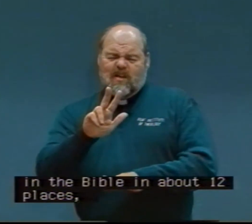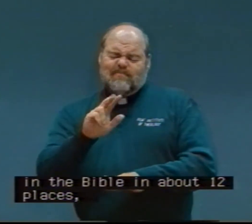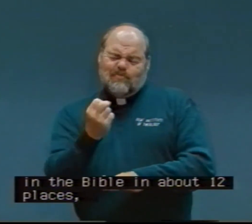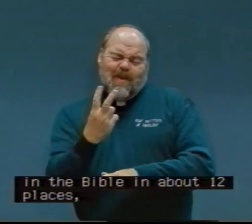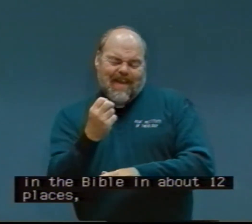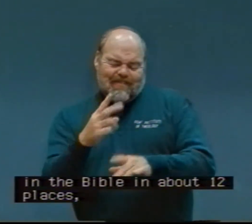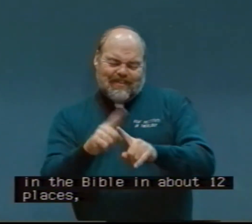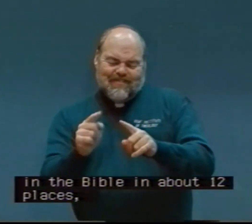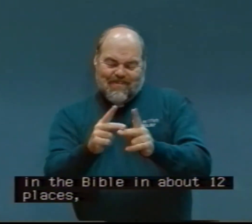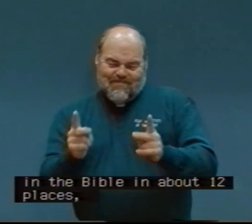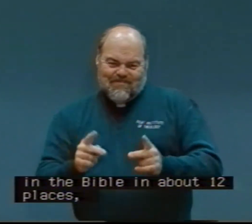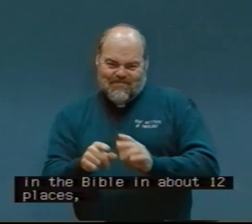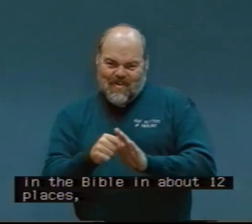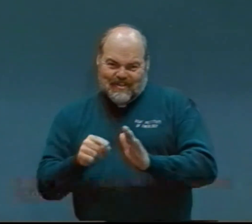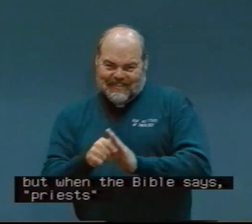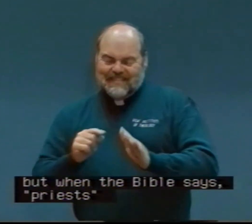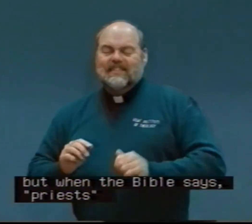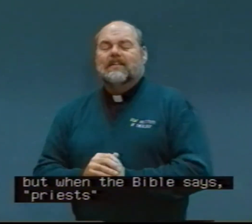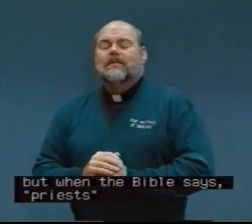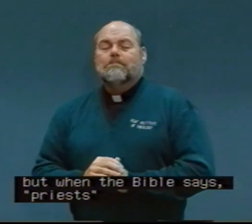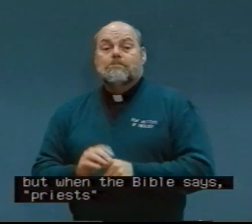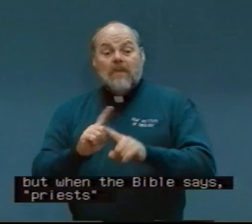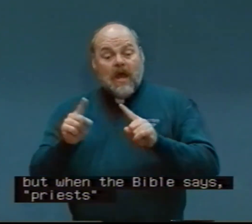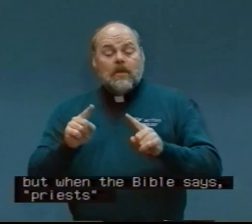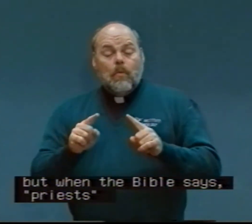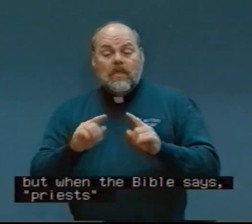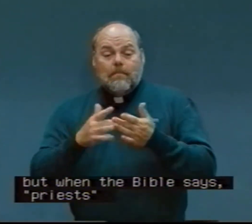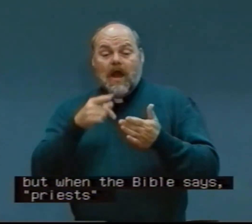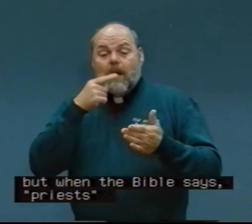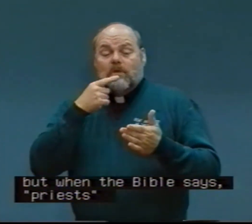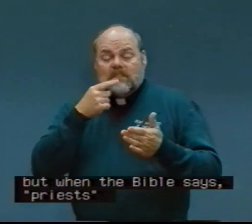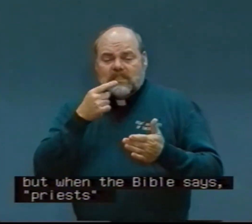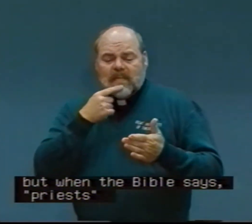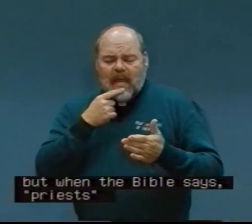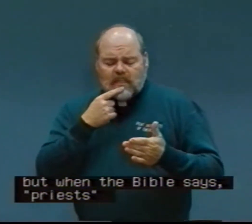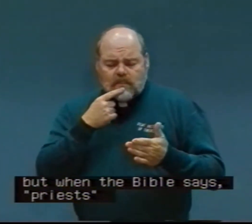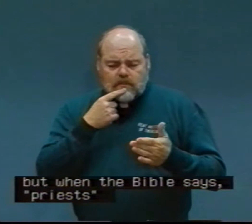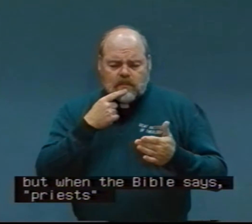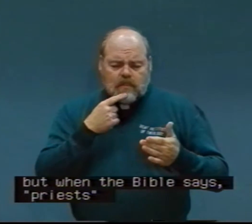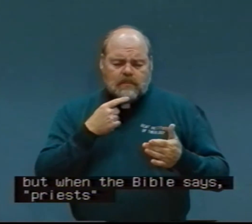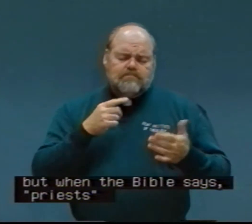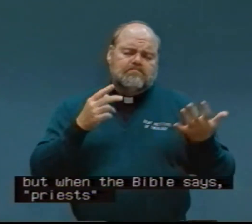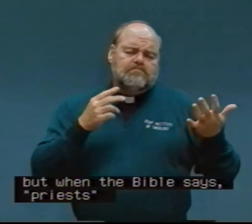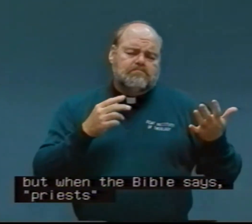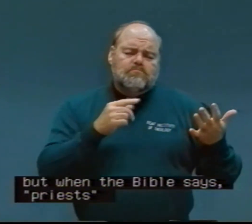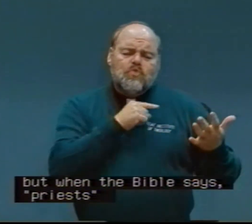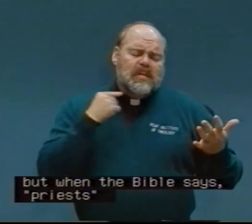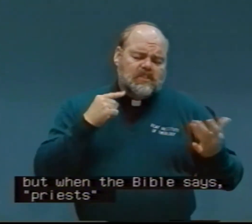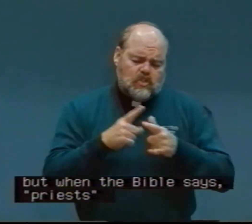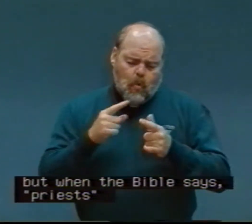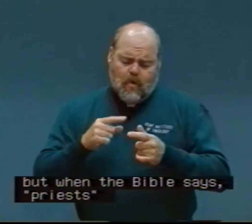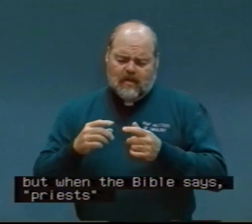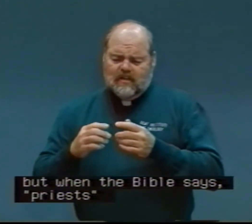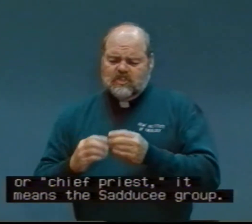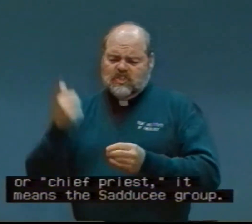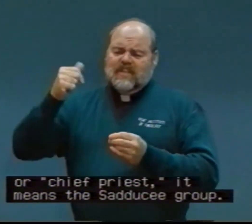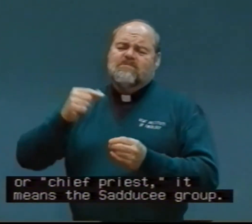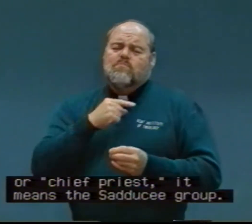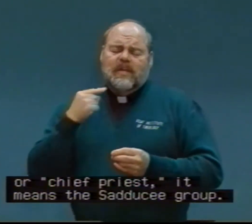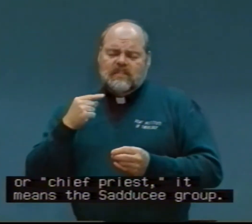is only in the Bible in about 12 places, but when the Bible says priests,